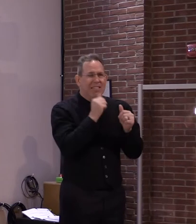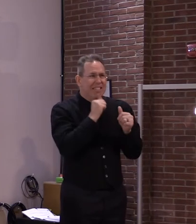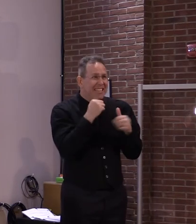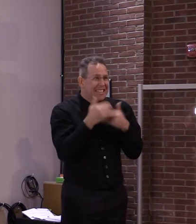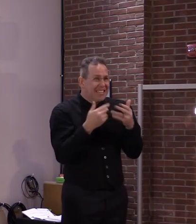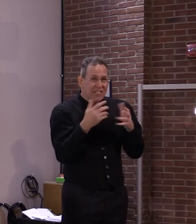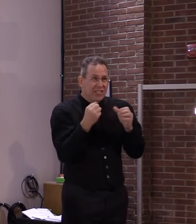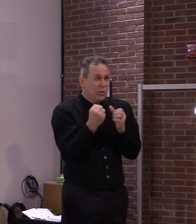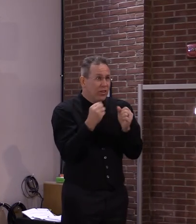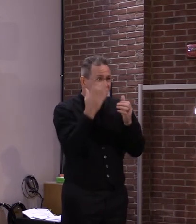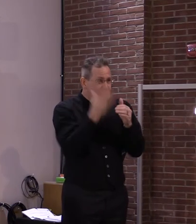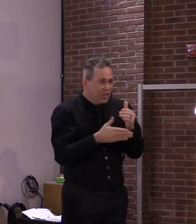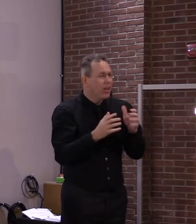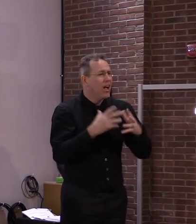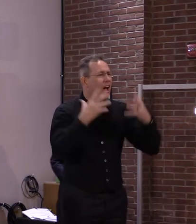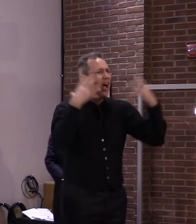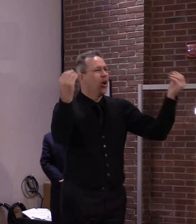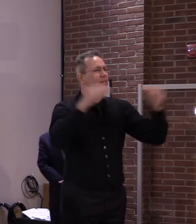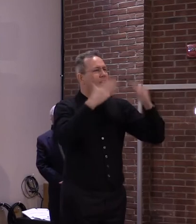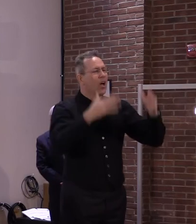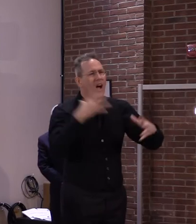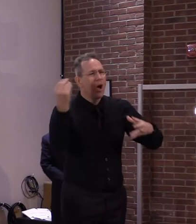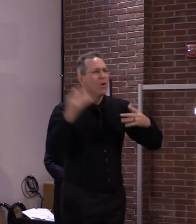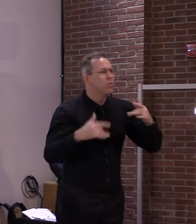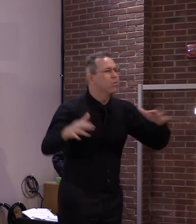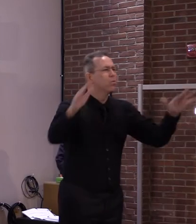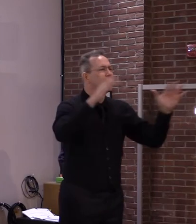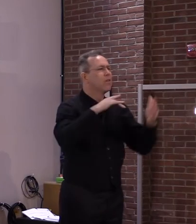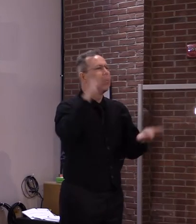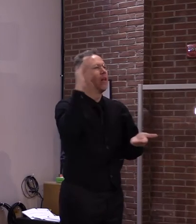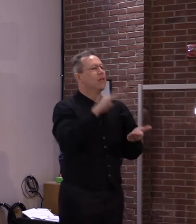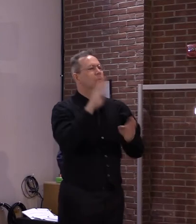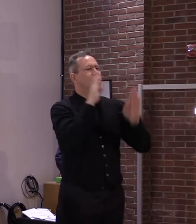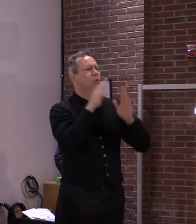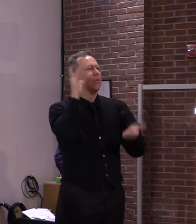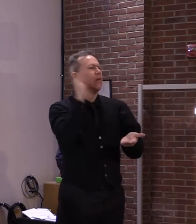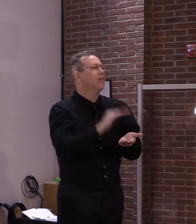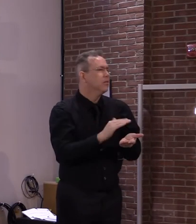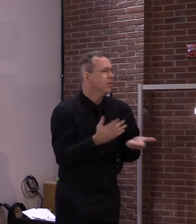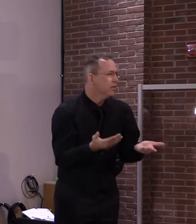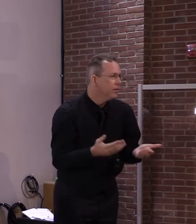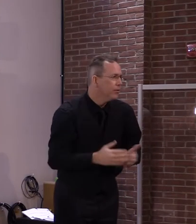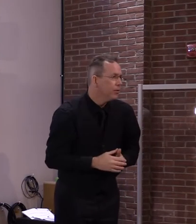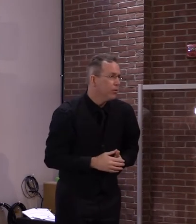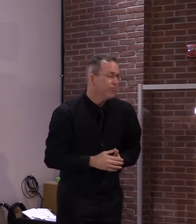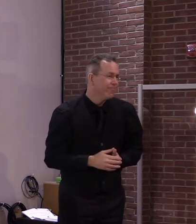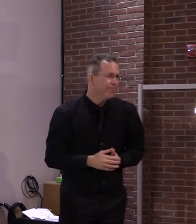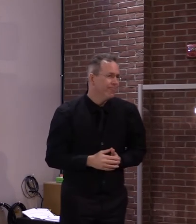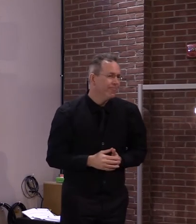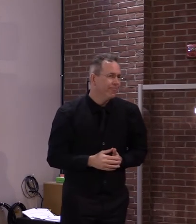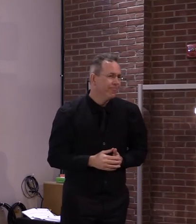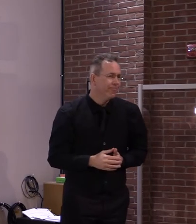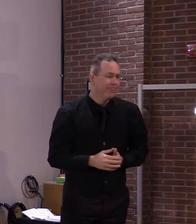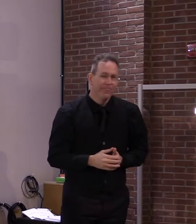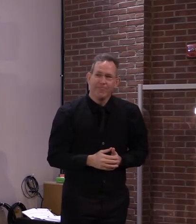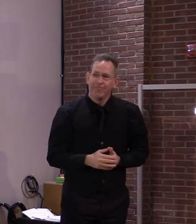i think that will alleviate a lot of concern dr levine anything to add